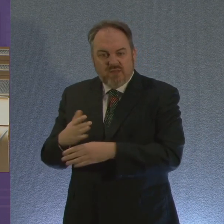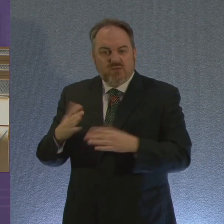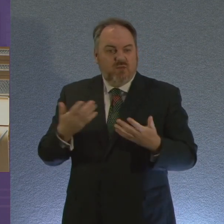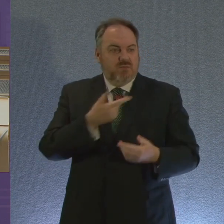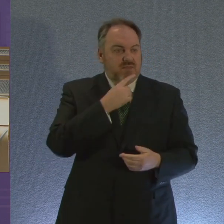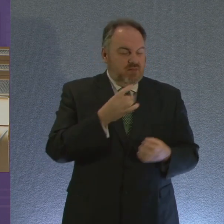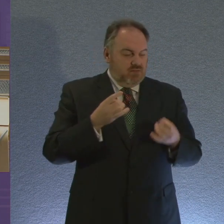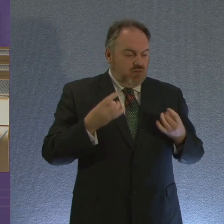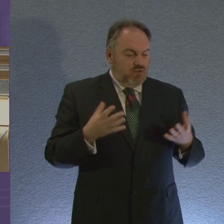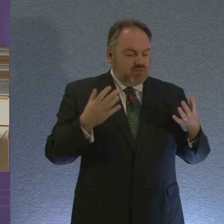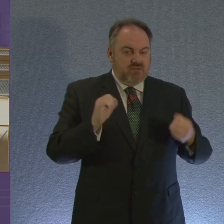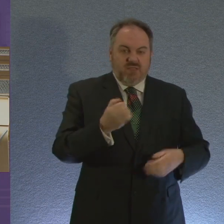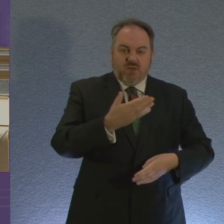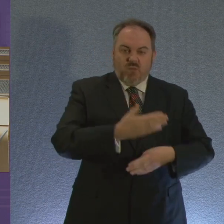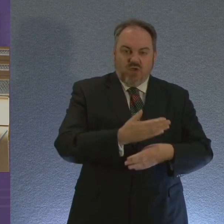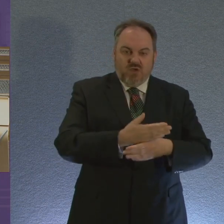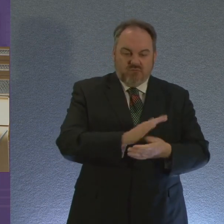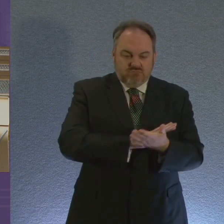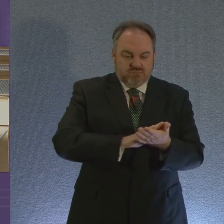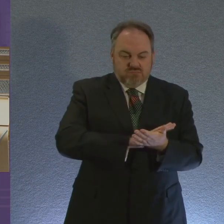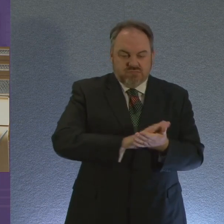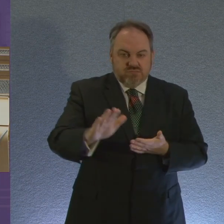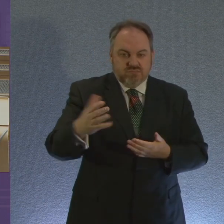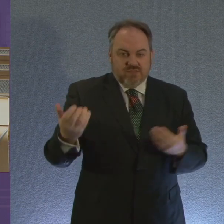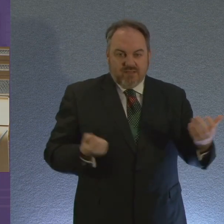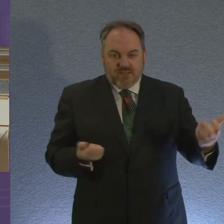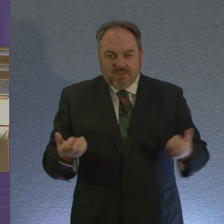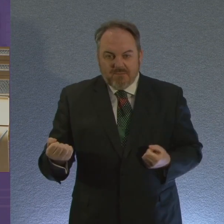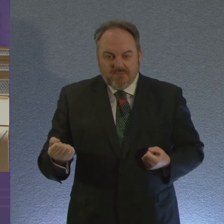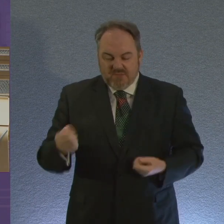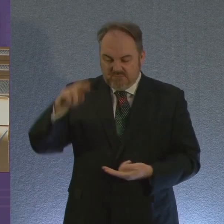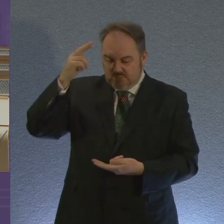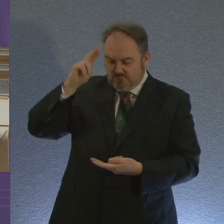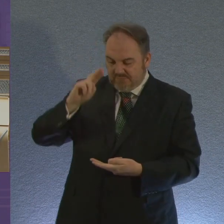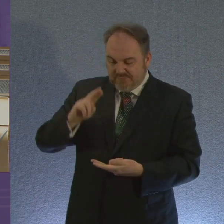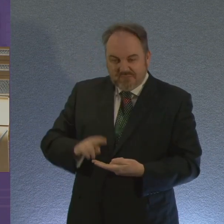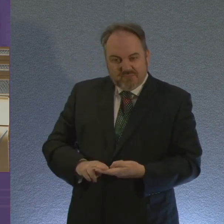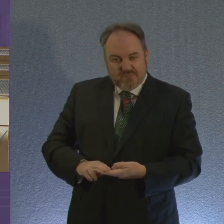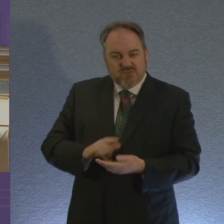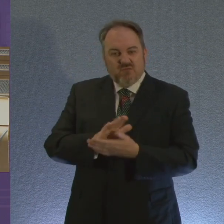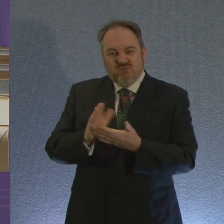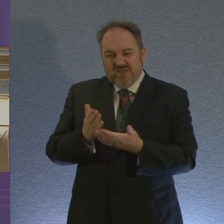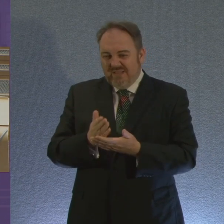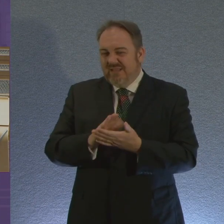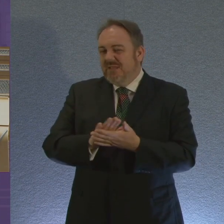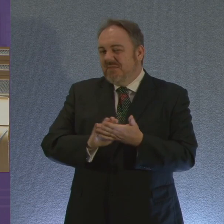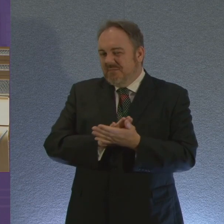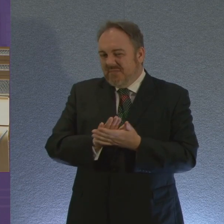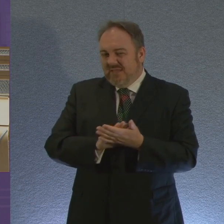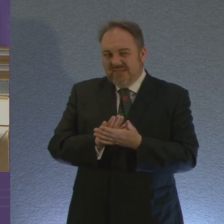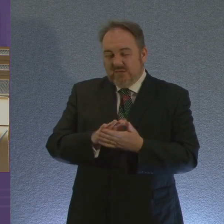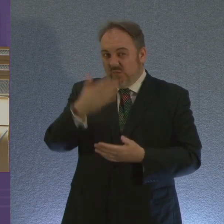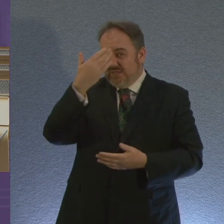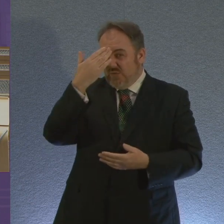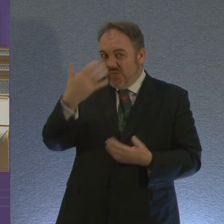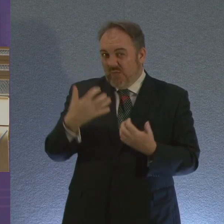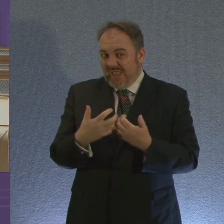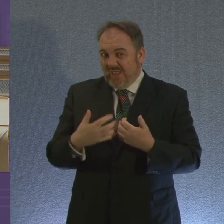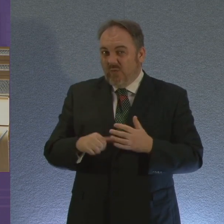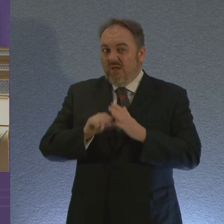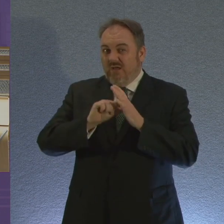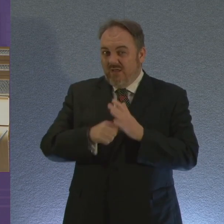the government scheme or are getting a percentage of their wages. We won't see the full impact on that yet. I wholeheartedly welcome the